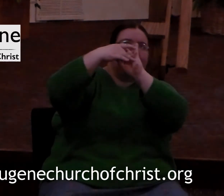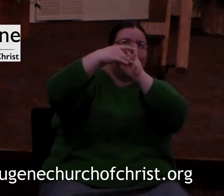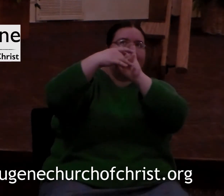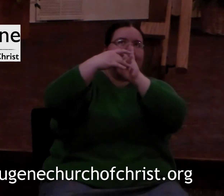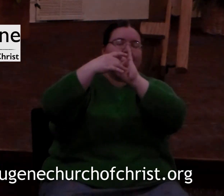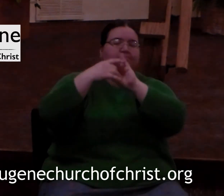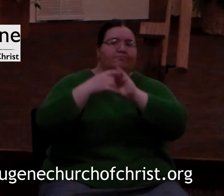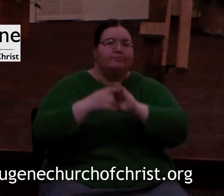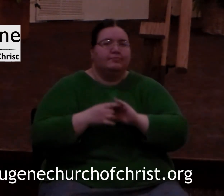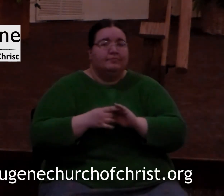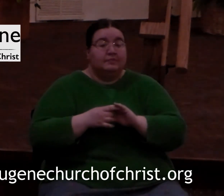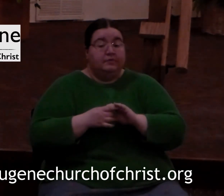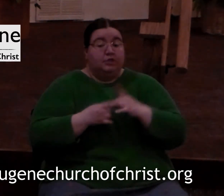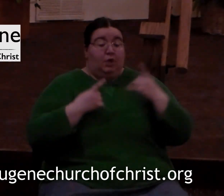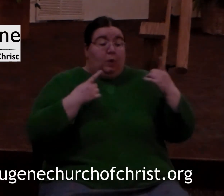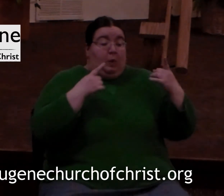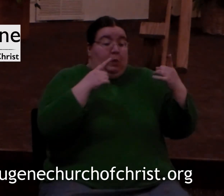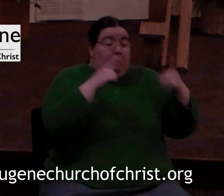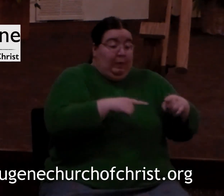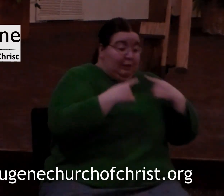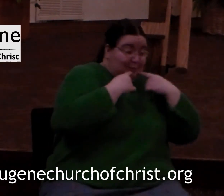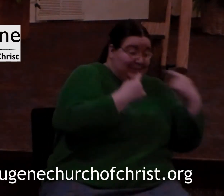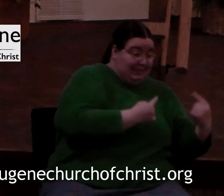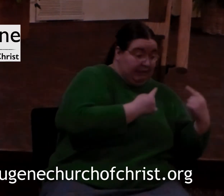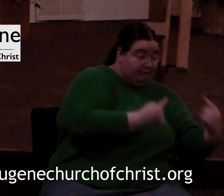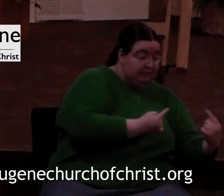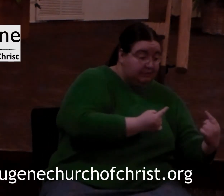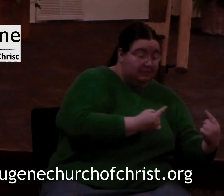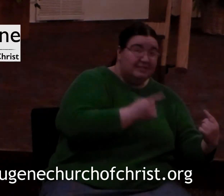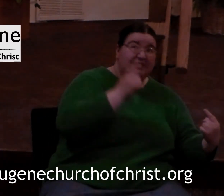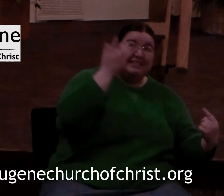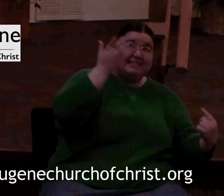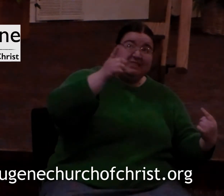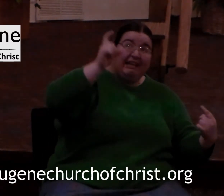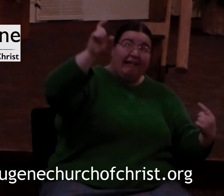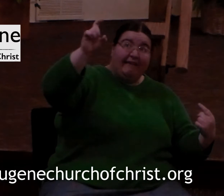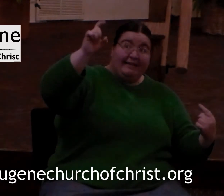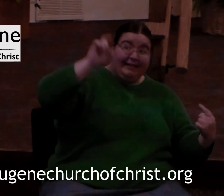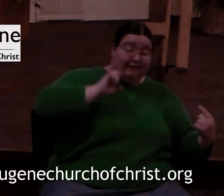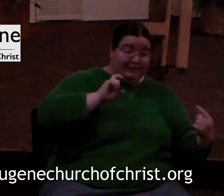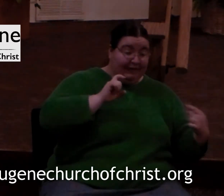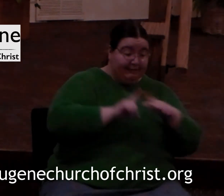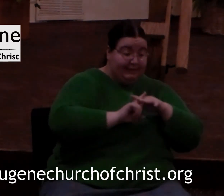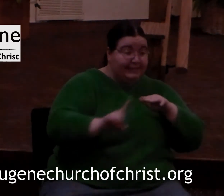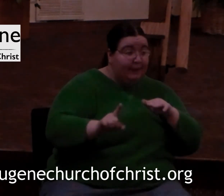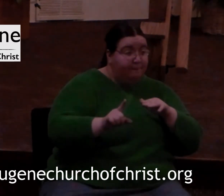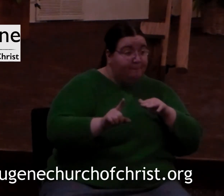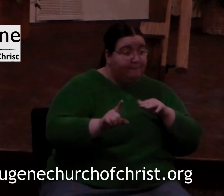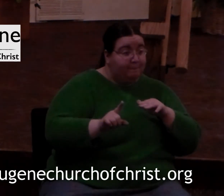sin, he has given us a way out. And when you've been caught in something, is there anything better than the way